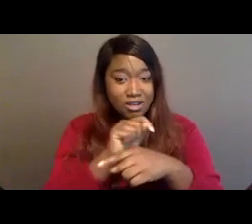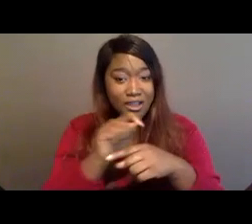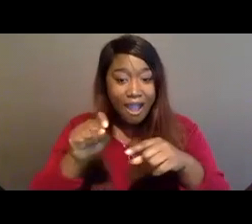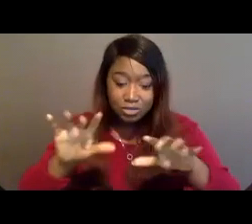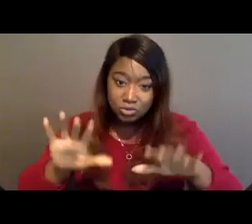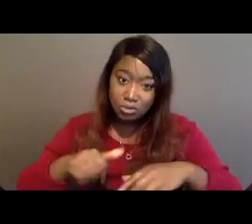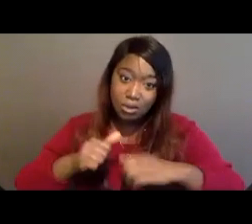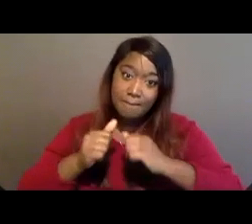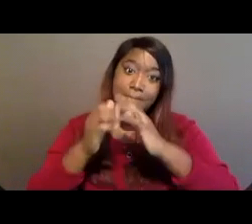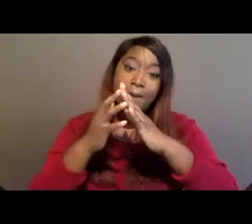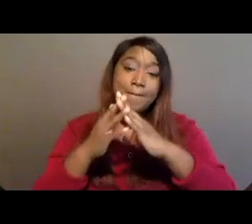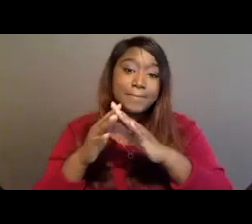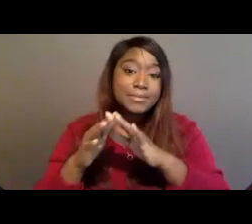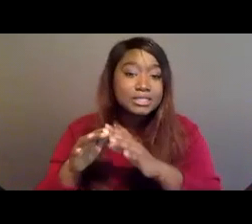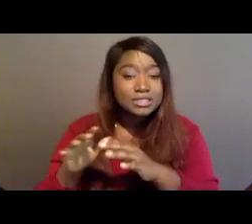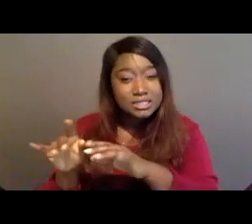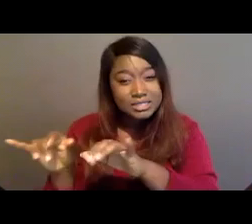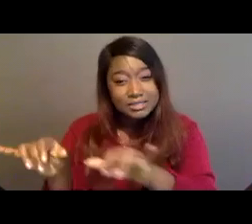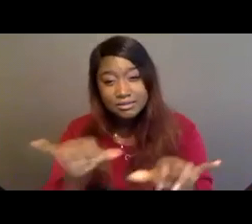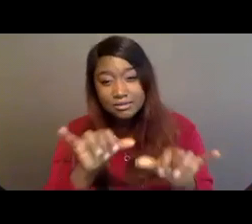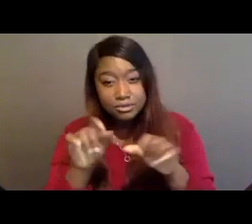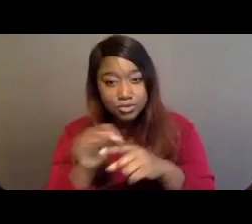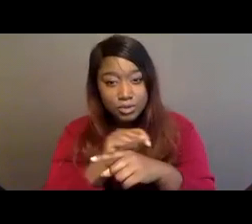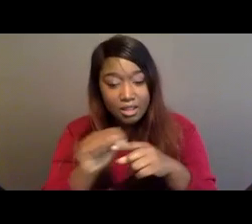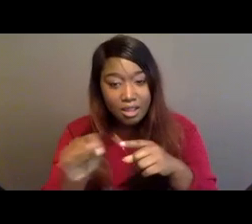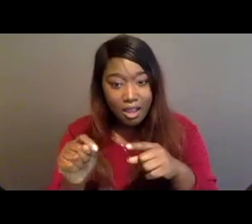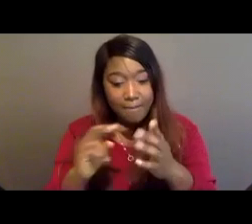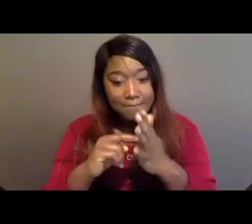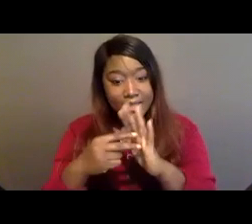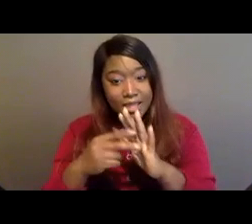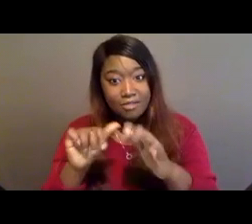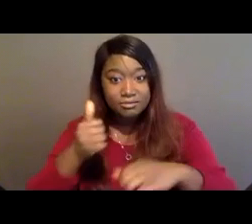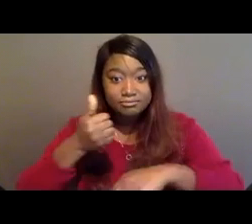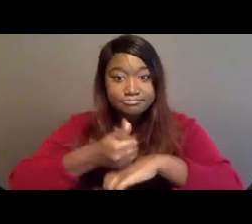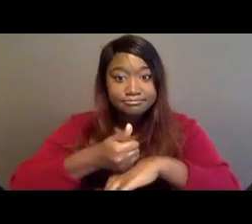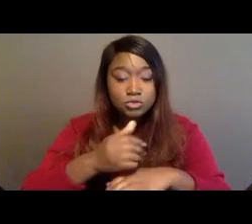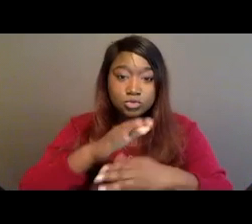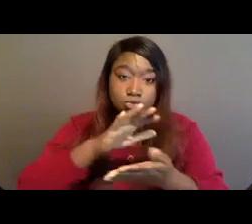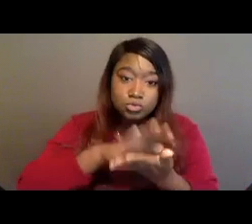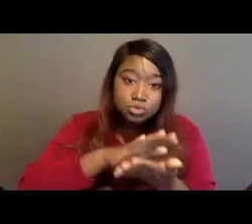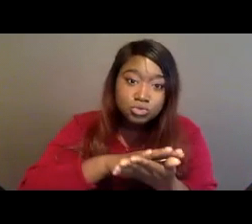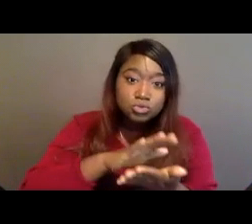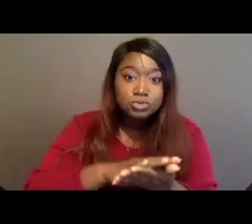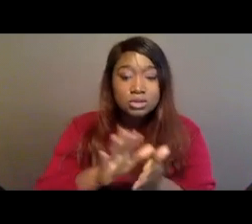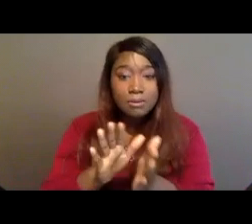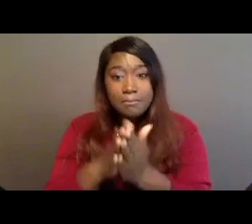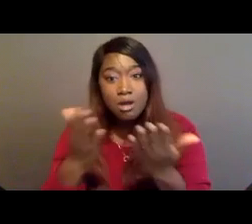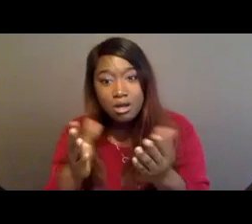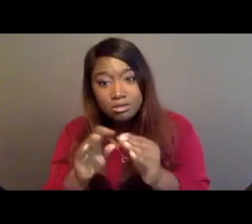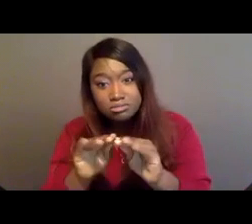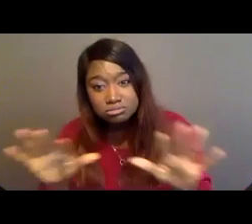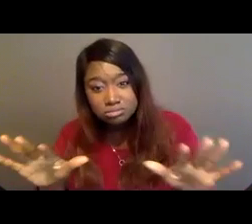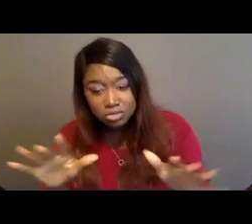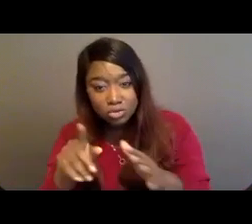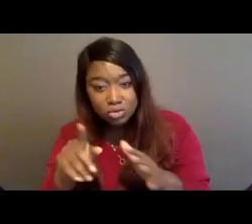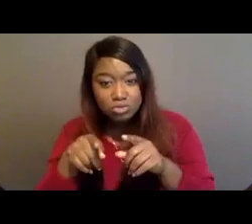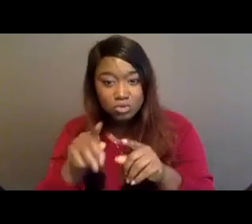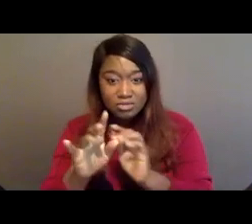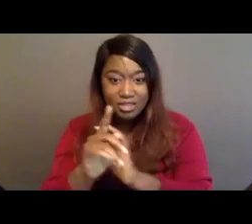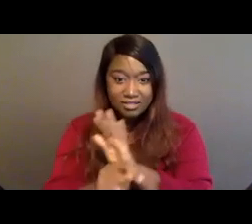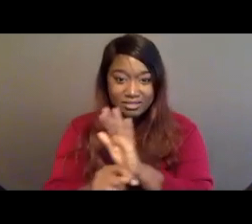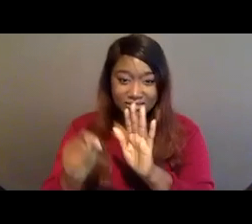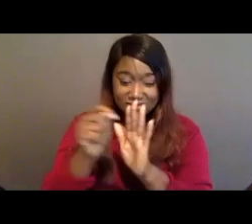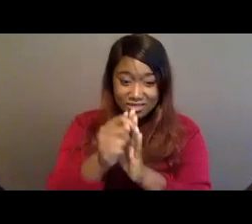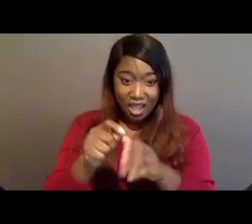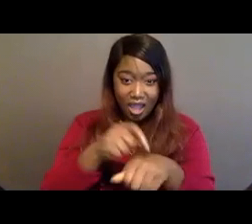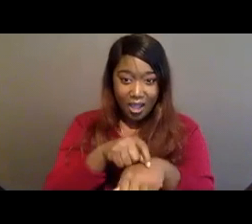So schools were established, textbooks were determined. And in this period of time, there was almost a copyright, it's